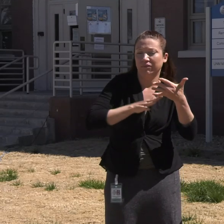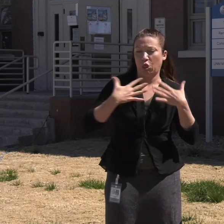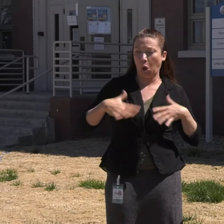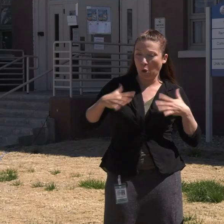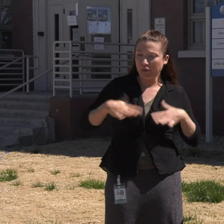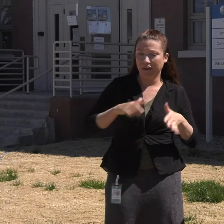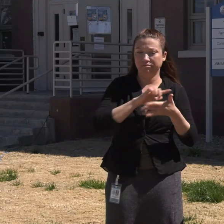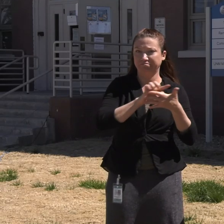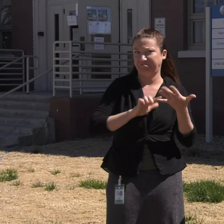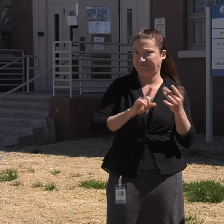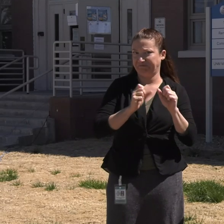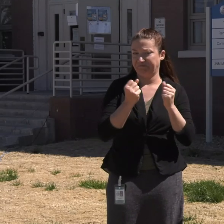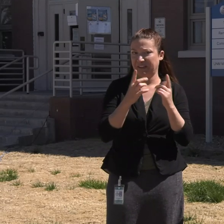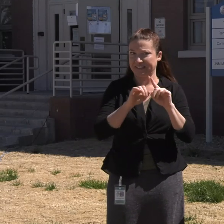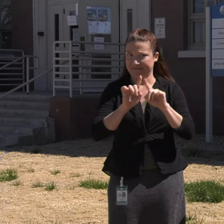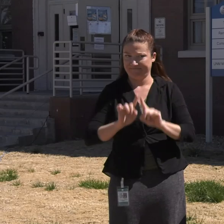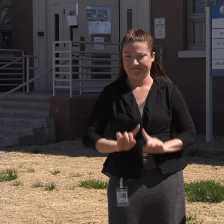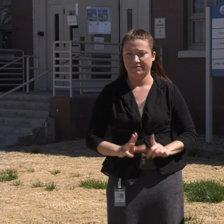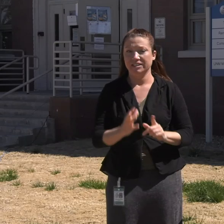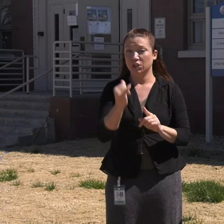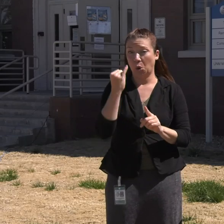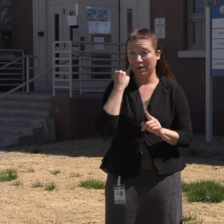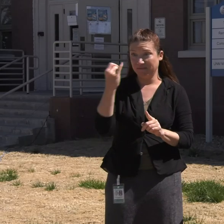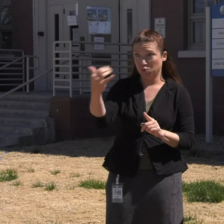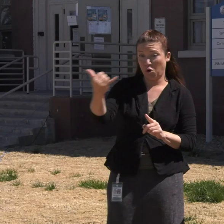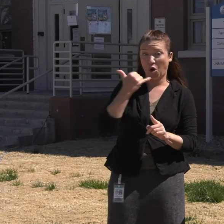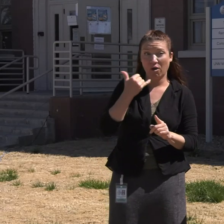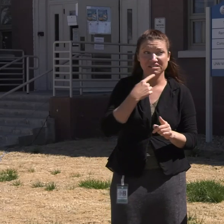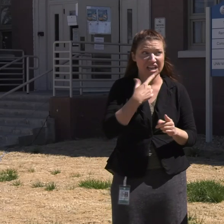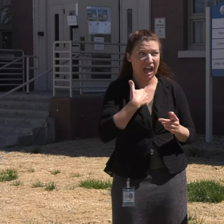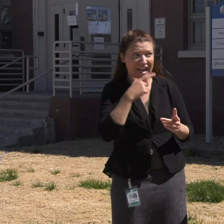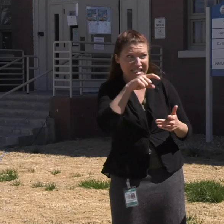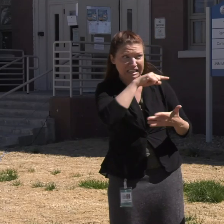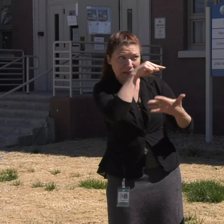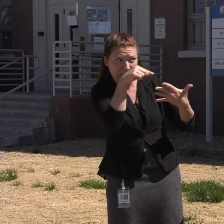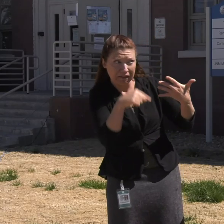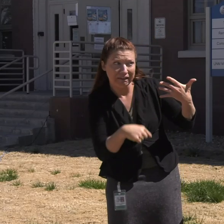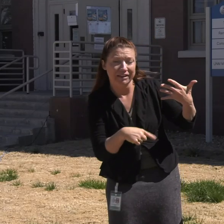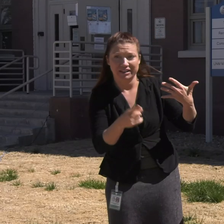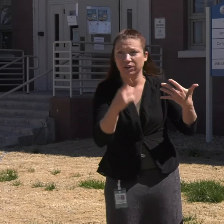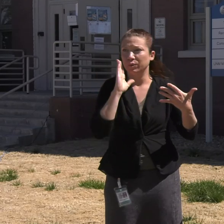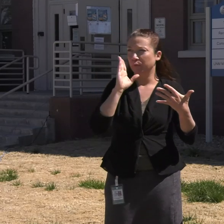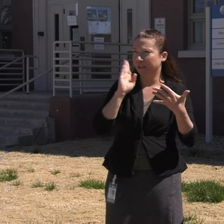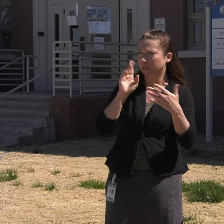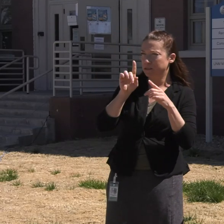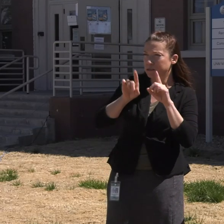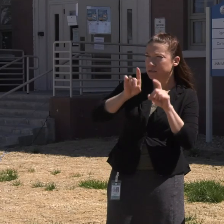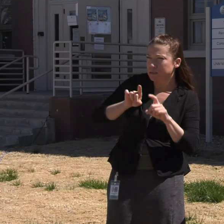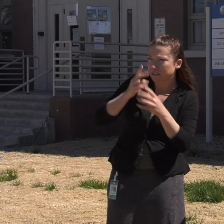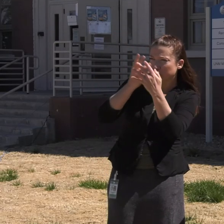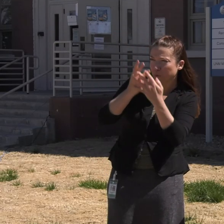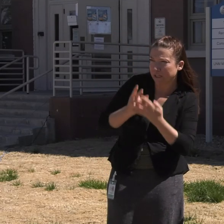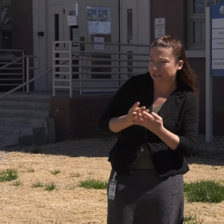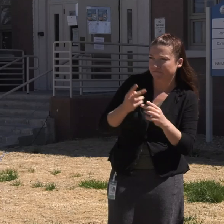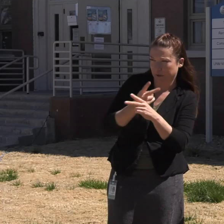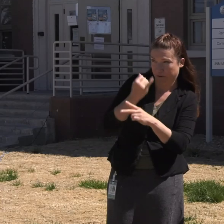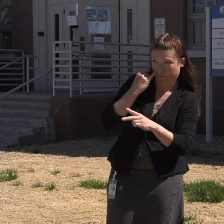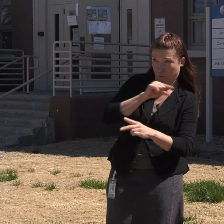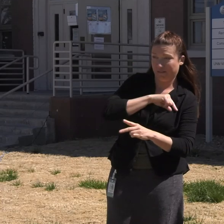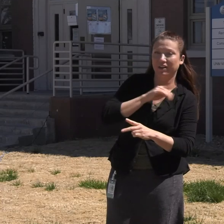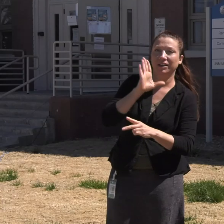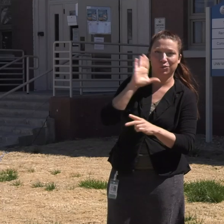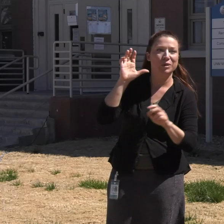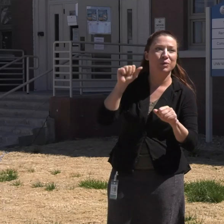those needs should be identified if you're calling in to see what you might need and how to access them. Additionally, I want to move into our eviction prevention